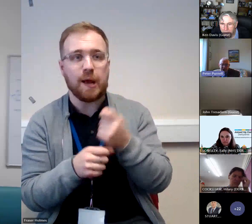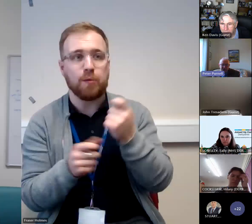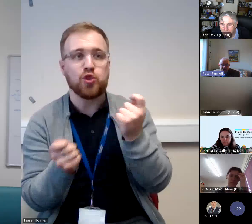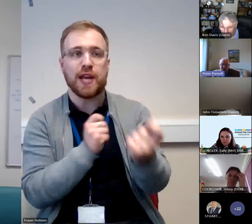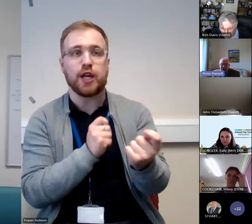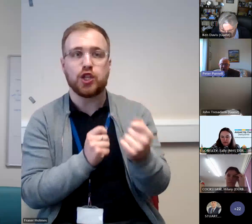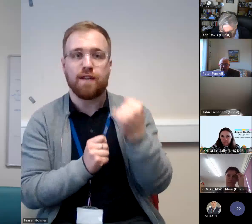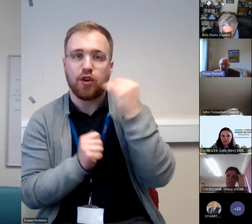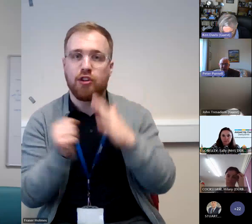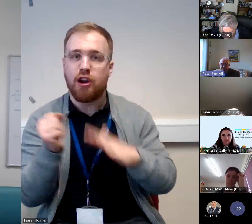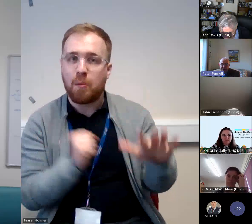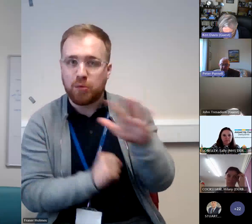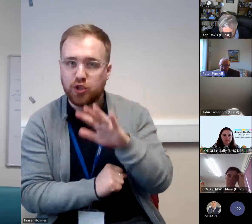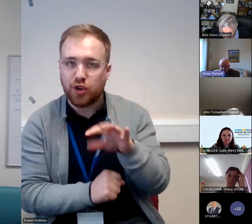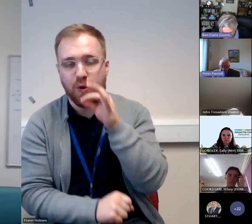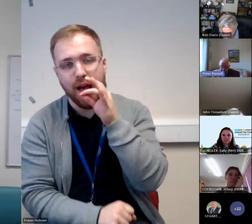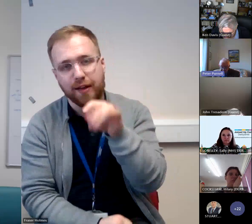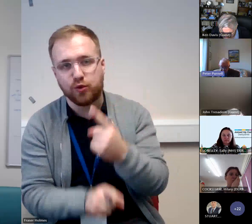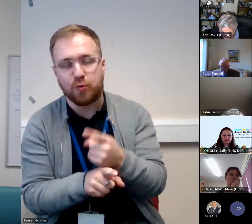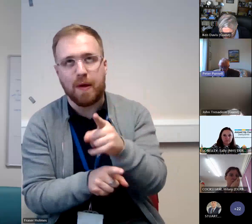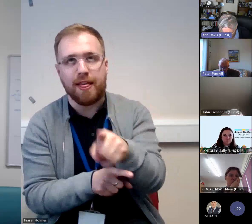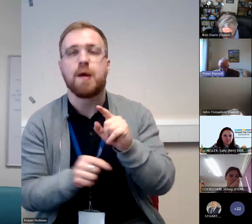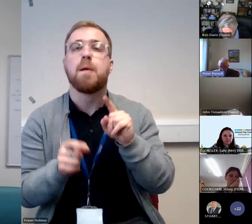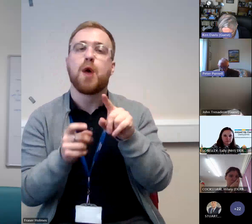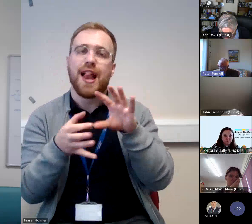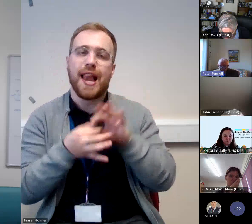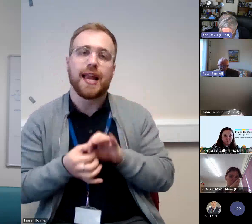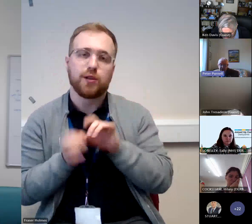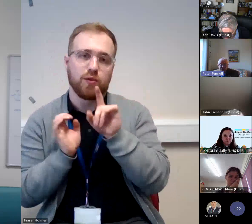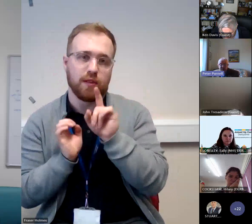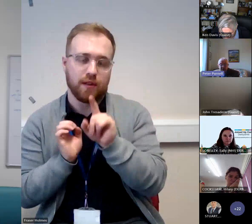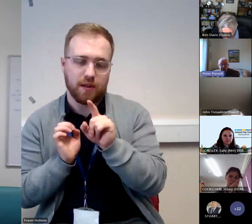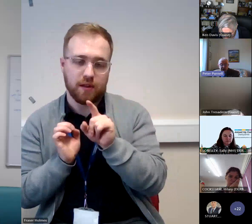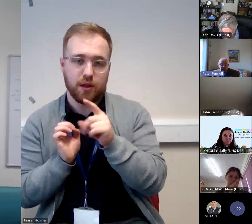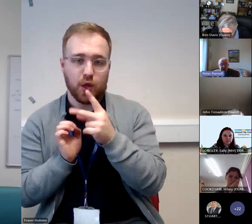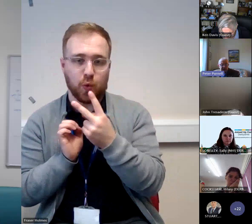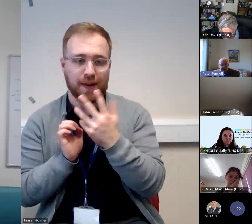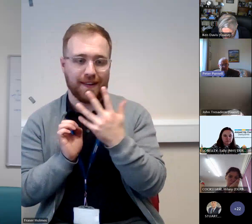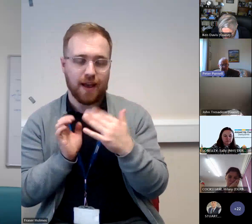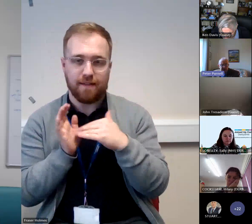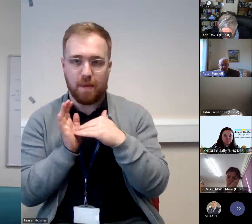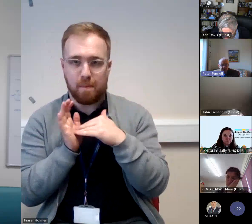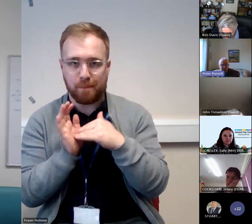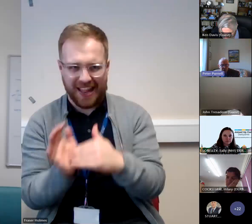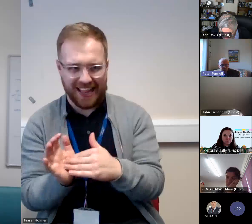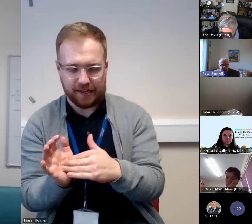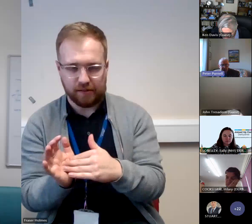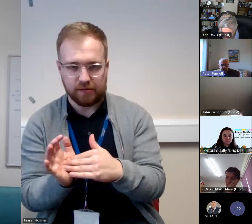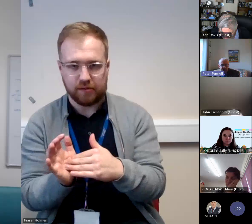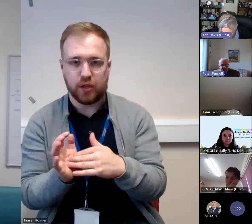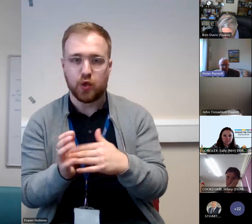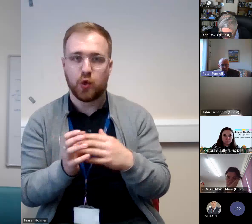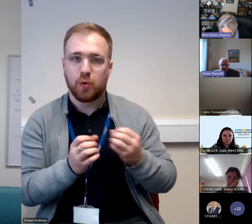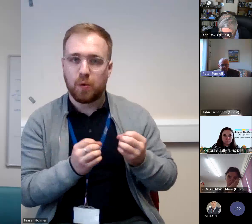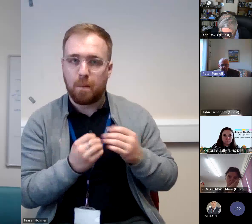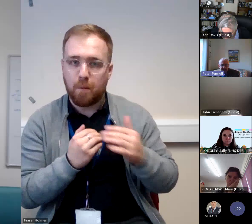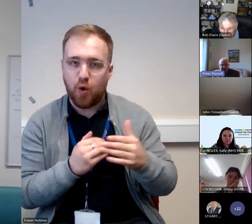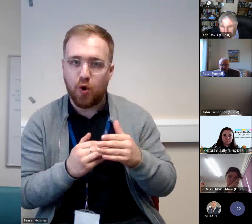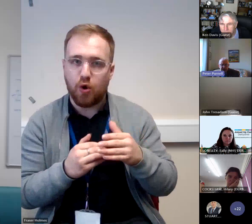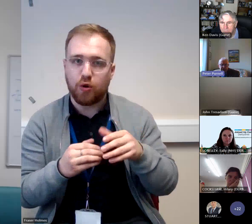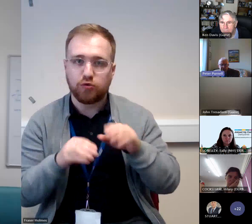I'll ask you to comment on that. But linked to that is that the 25 million to deliver more training and